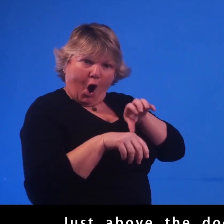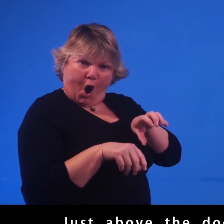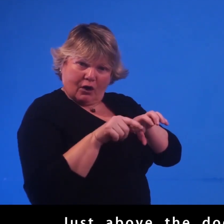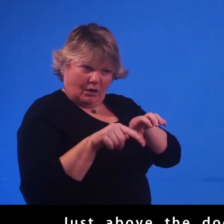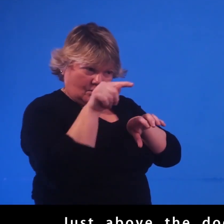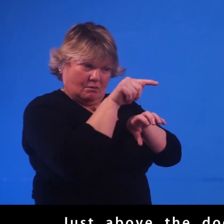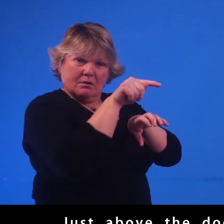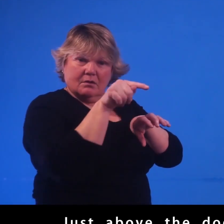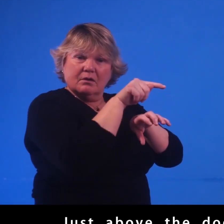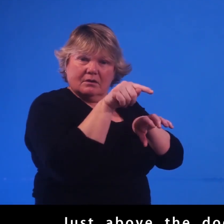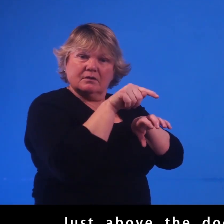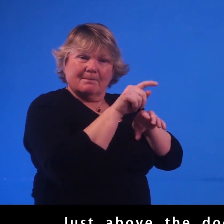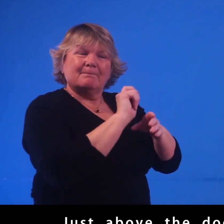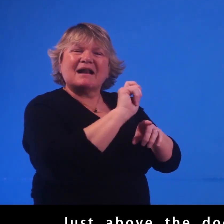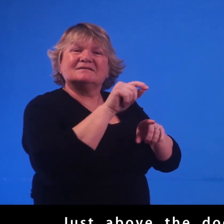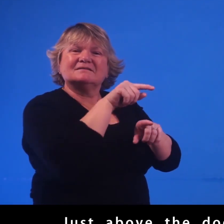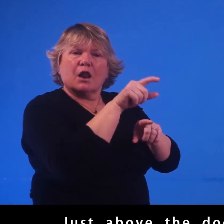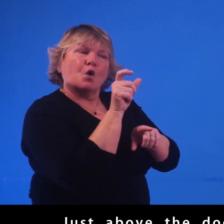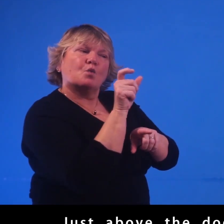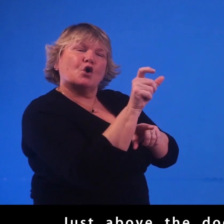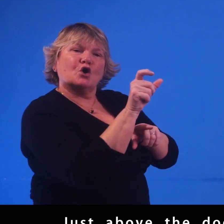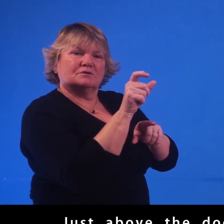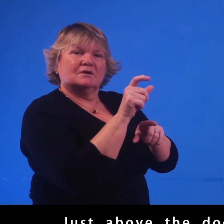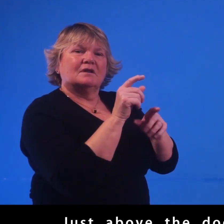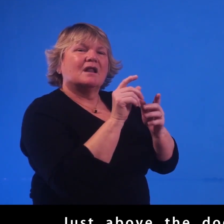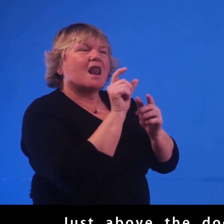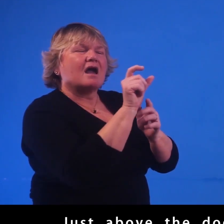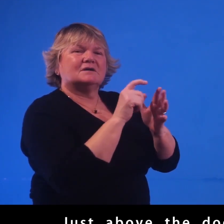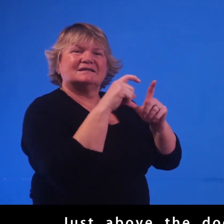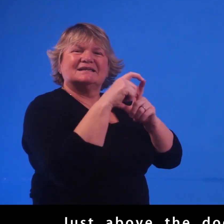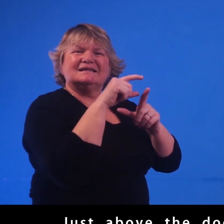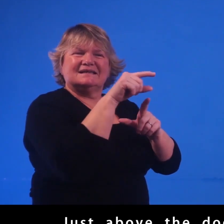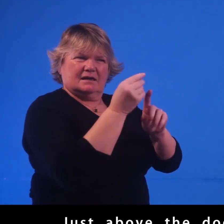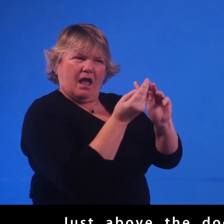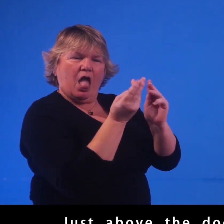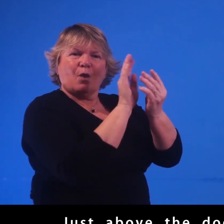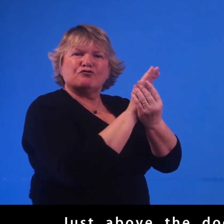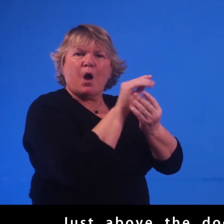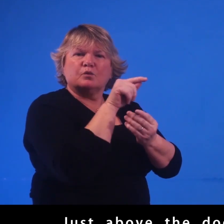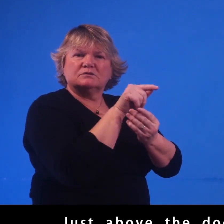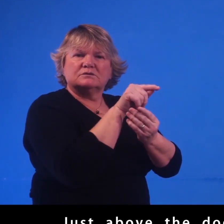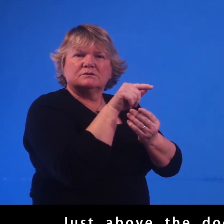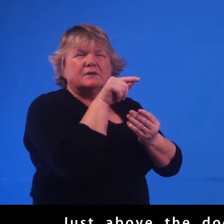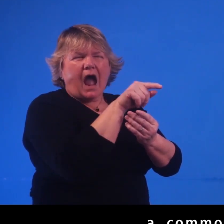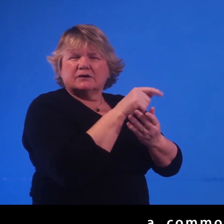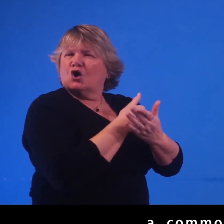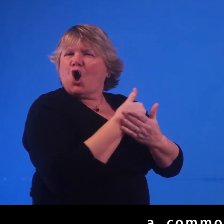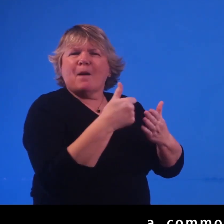Just above the dog, written in pencil, is the word dog with the letter D written backwards, a